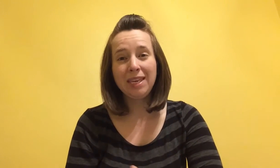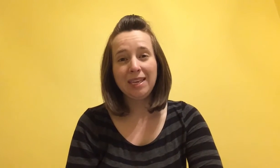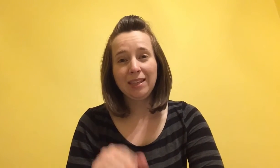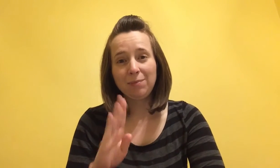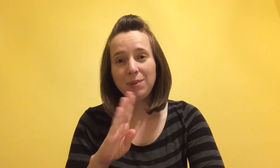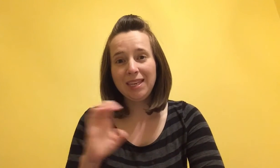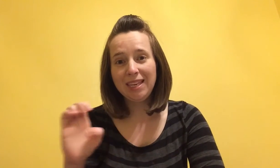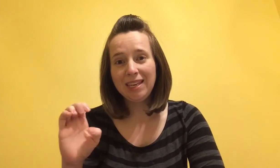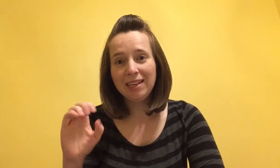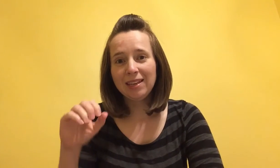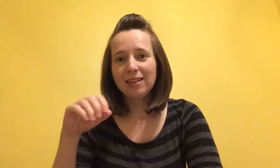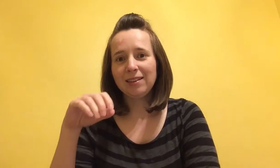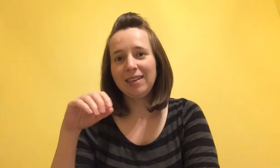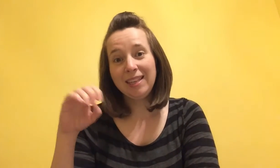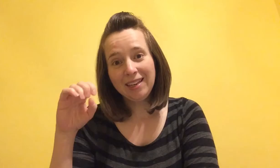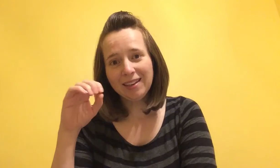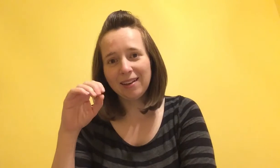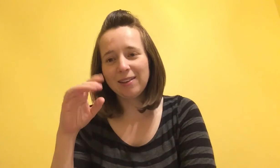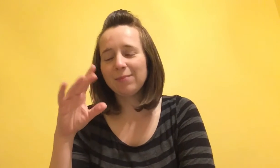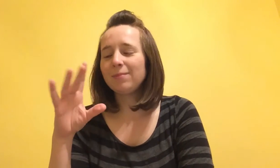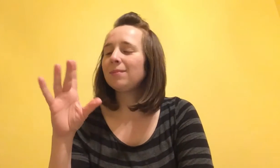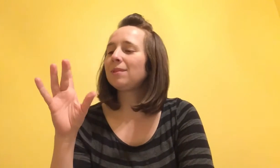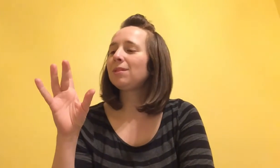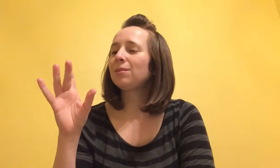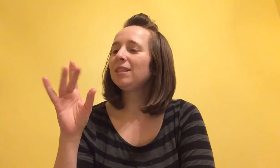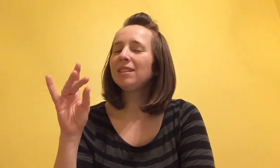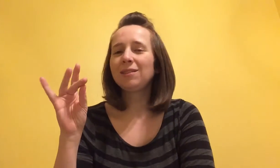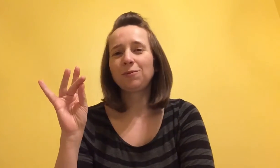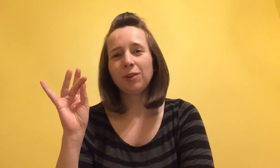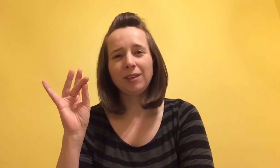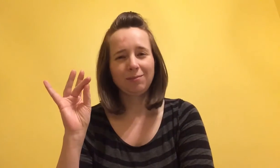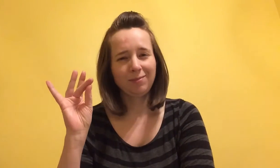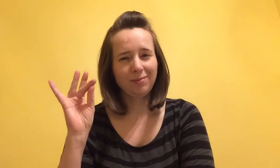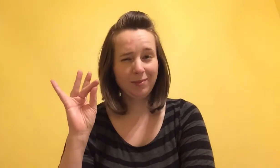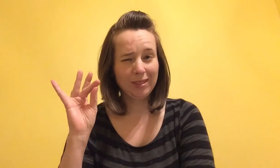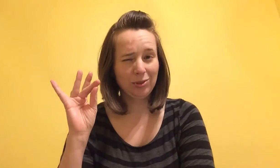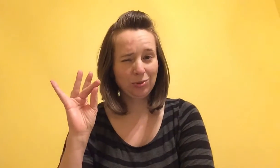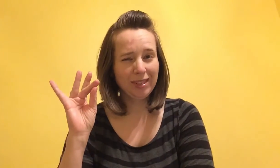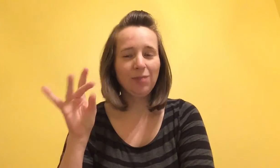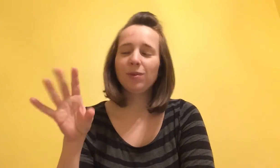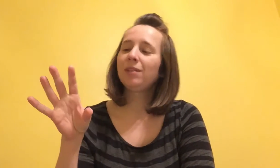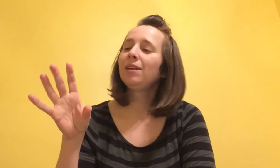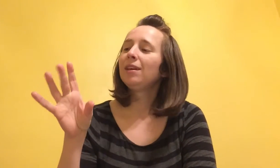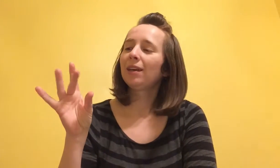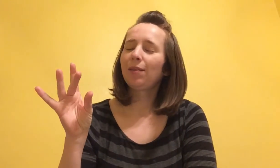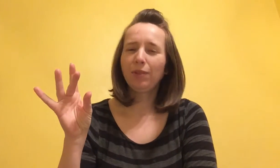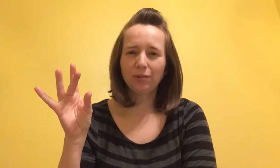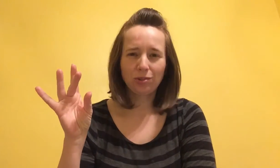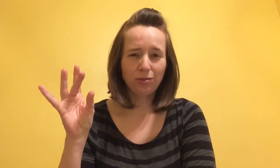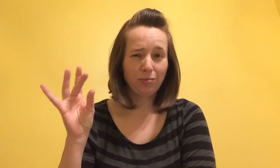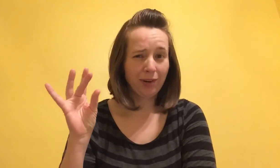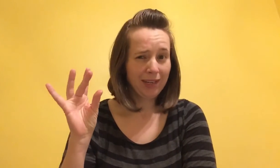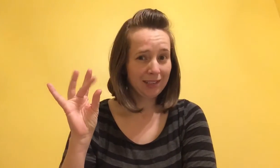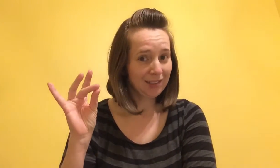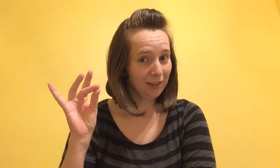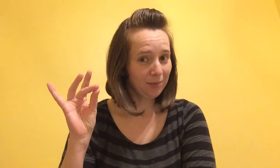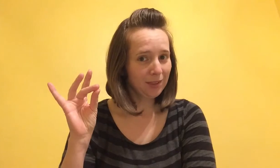Bee, like B-E-E. So this is a very intriguing one. I'm not sure why it's set up this